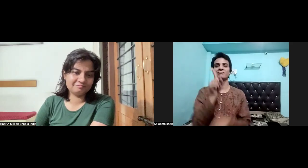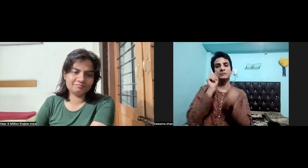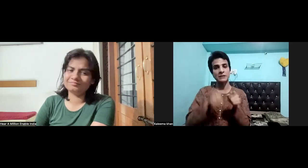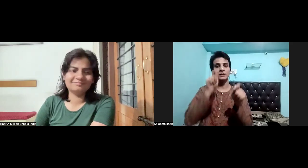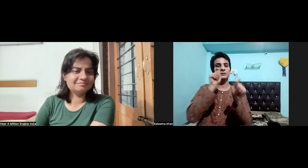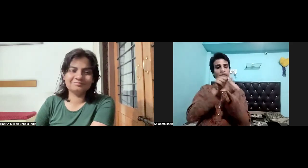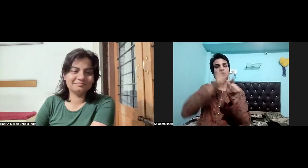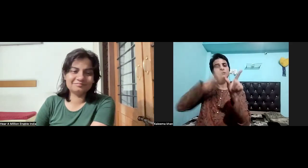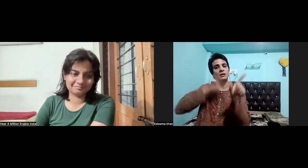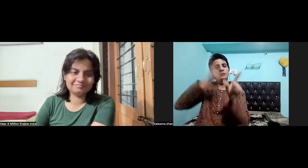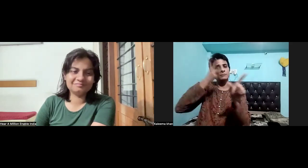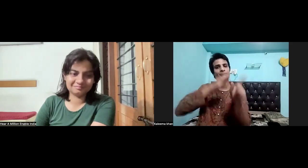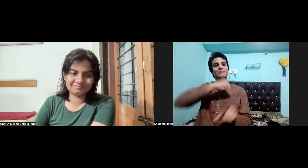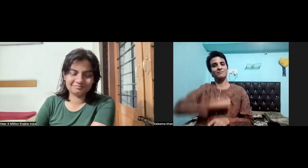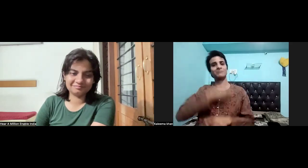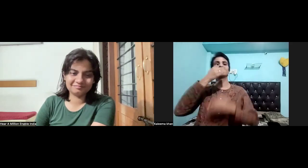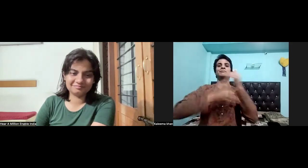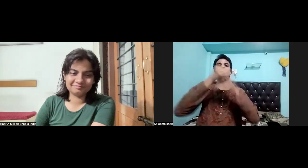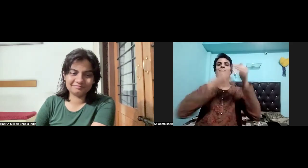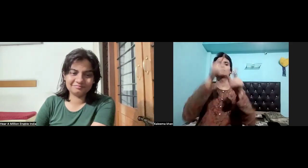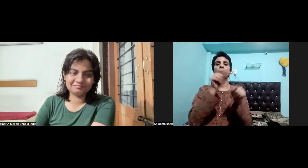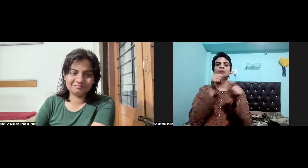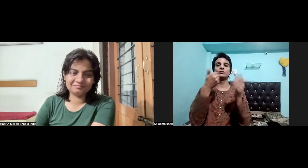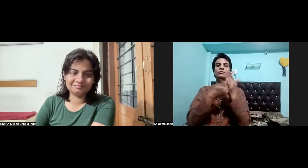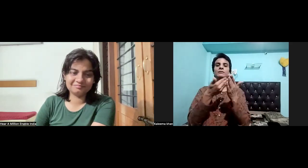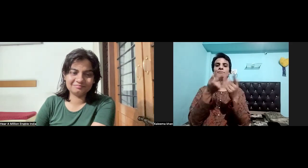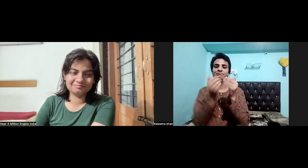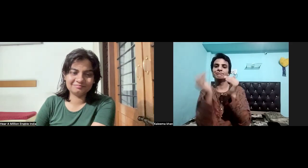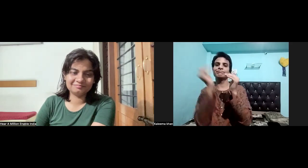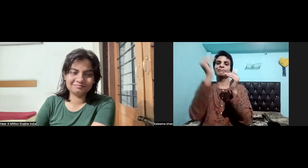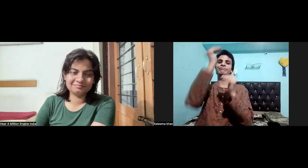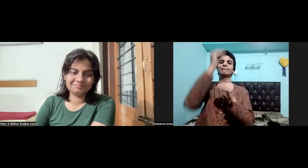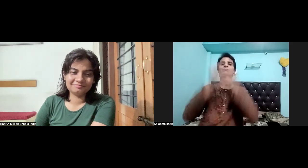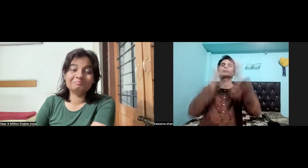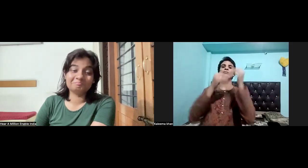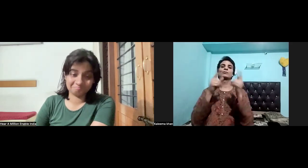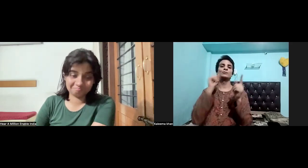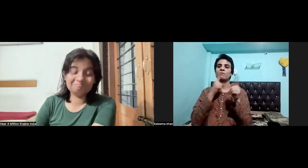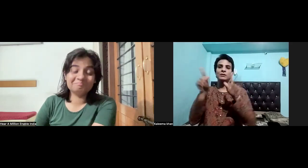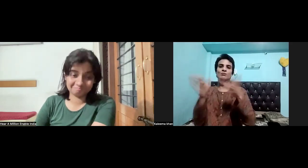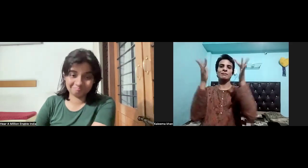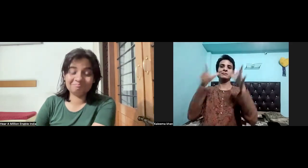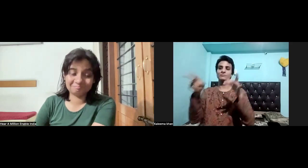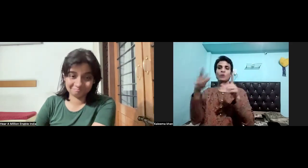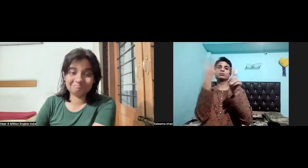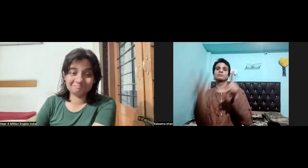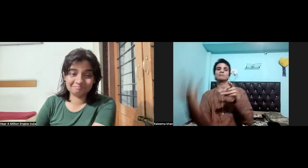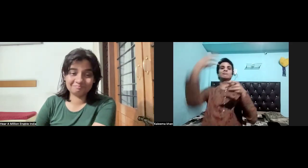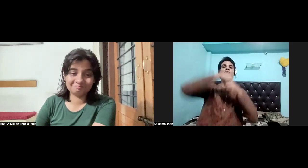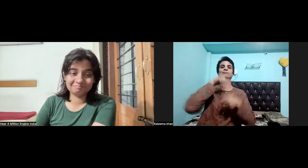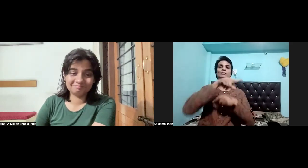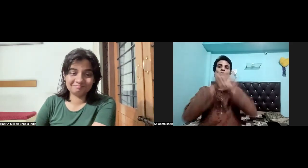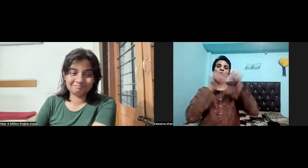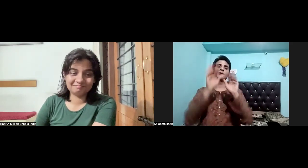And it's like that you should be a yes person always. It shouldn't be like that's how you will